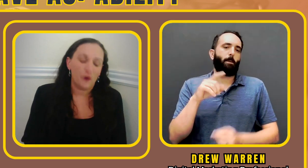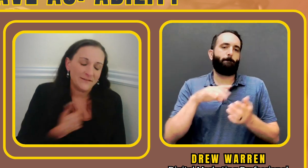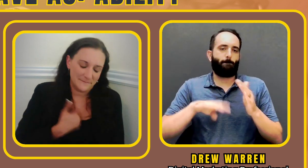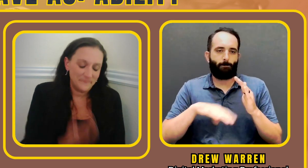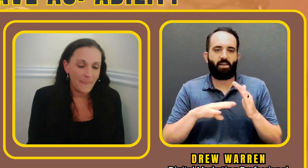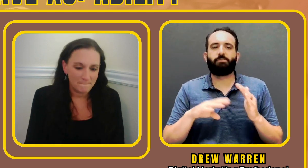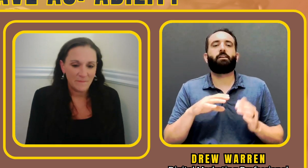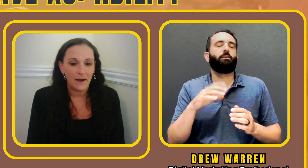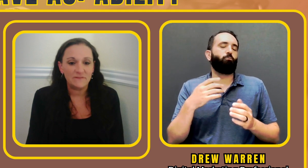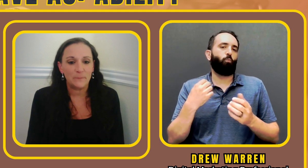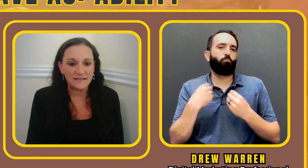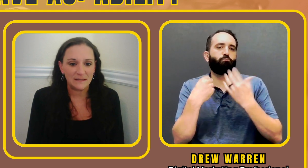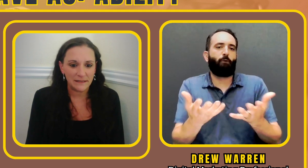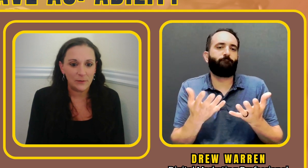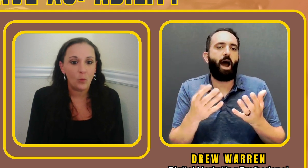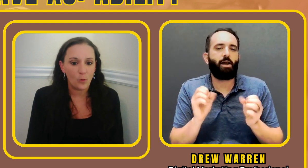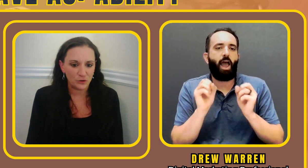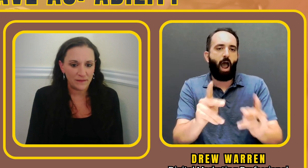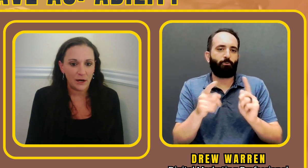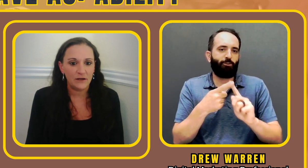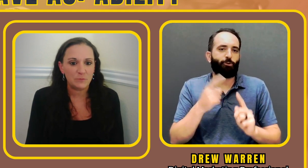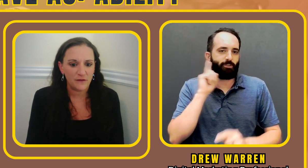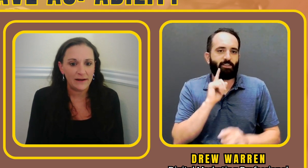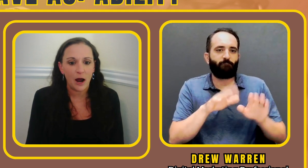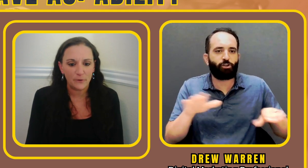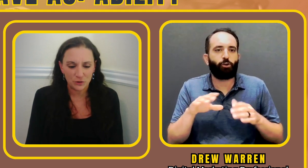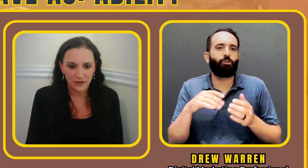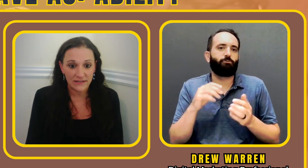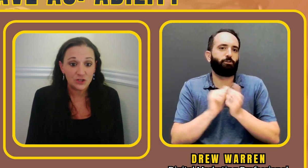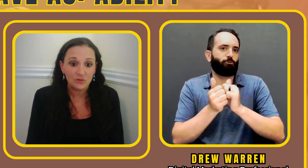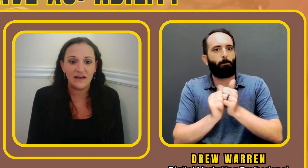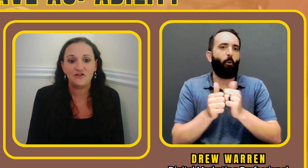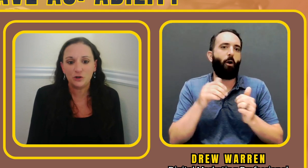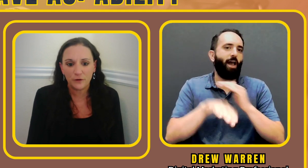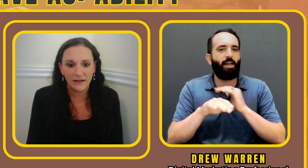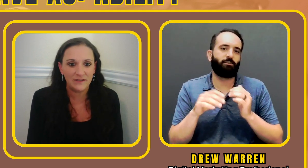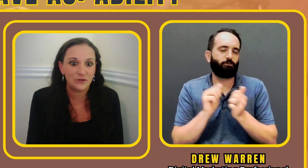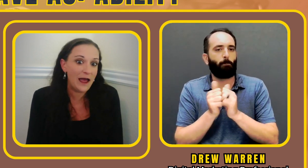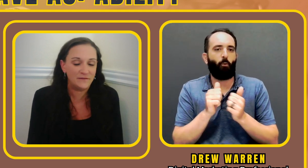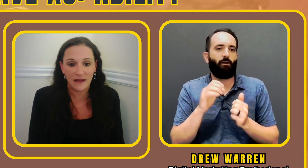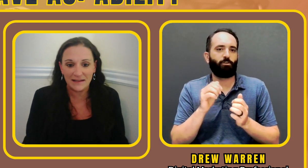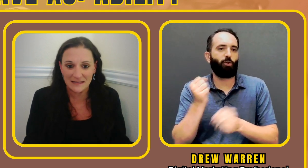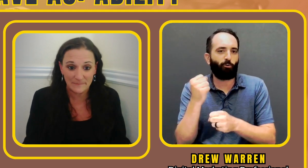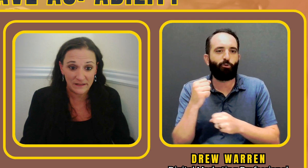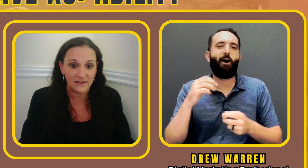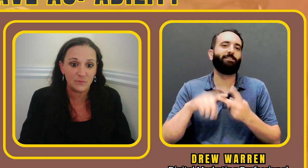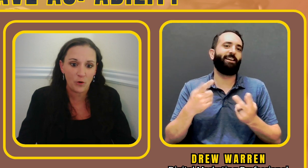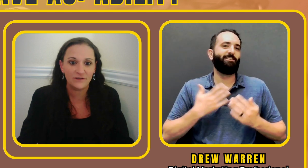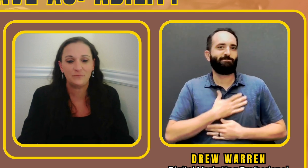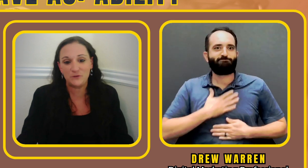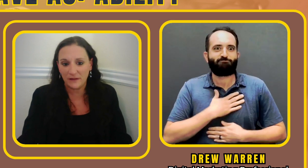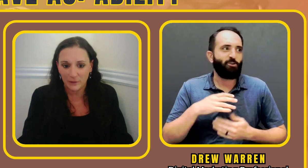Deaf Lacrosse. So basically what we're doing there is providing opportunity to deaf children to have the accessibility